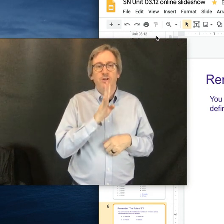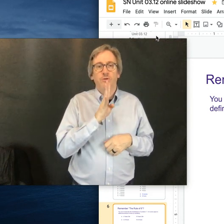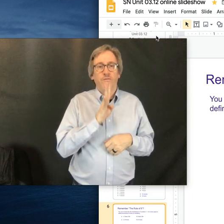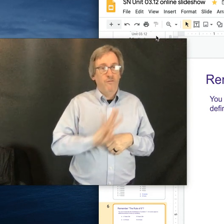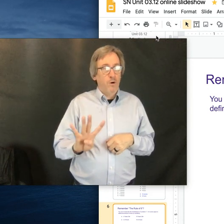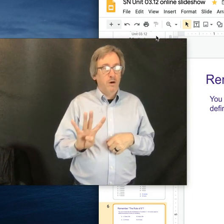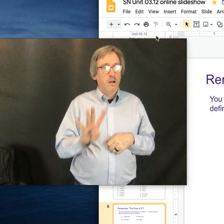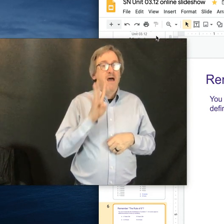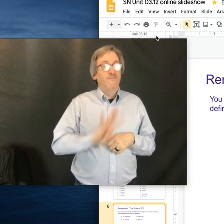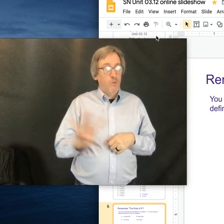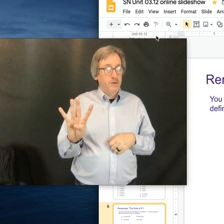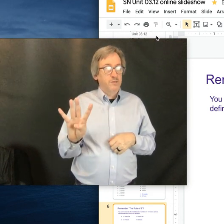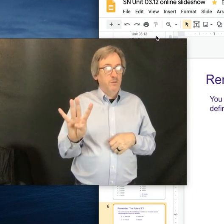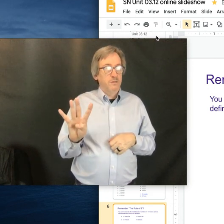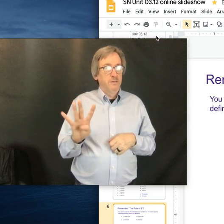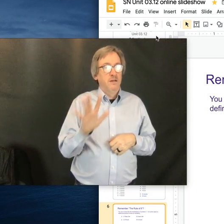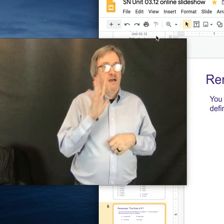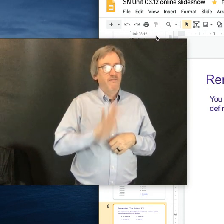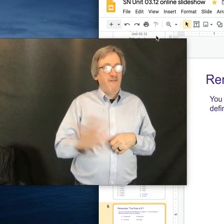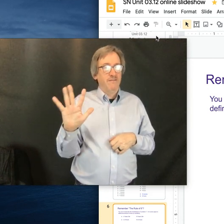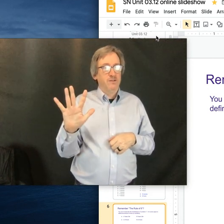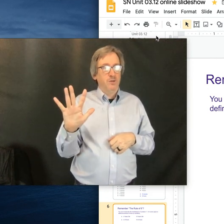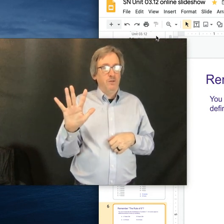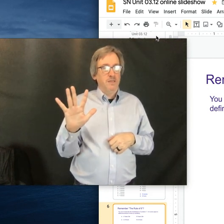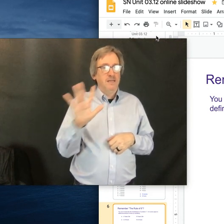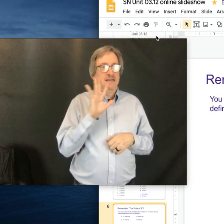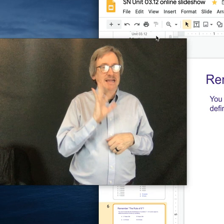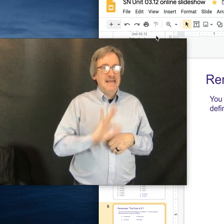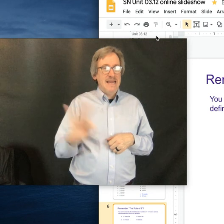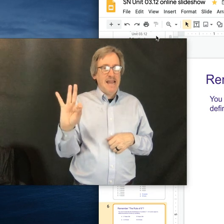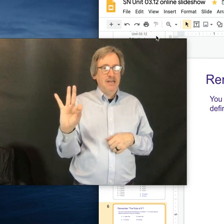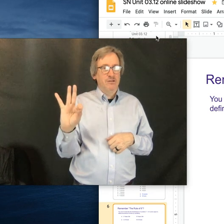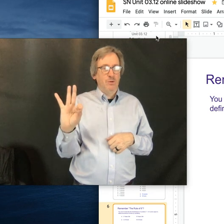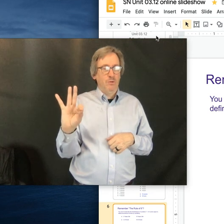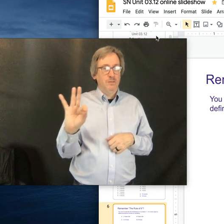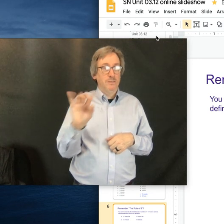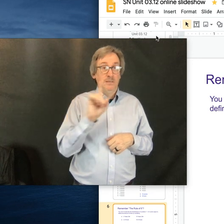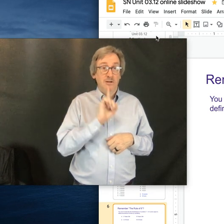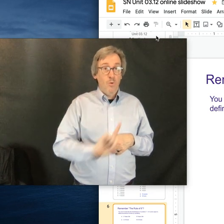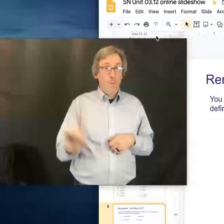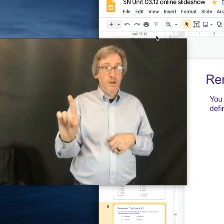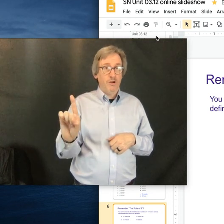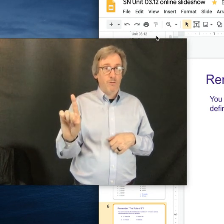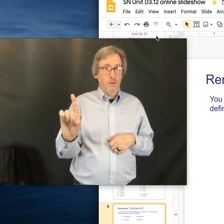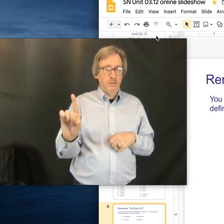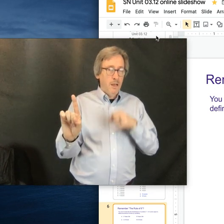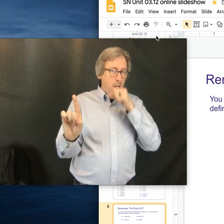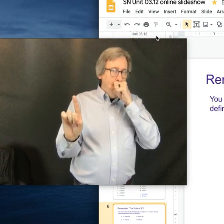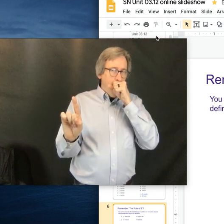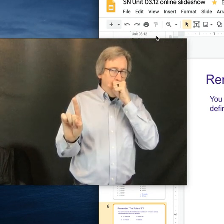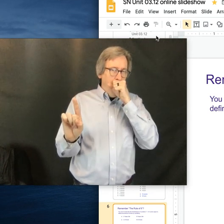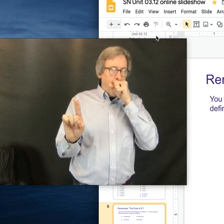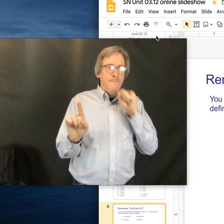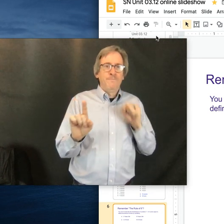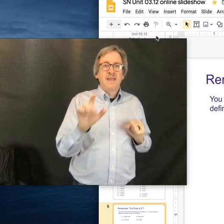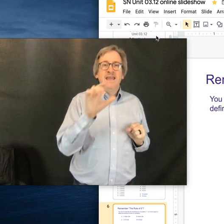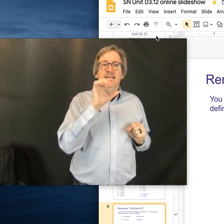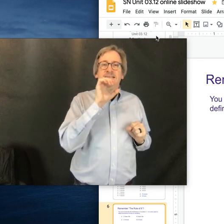you can do 4 years old, 5 years old, 9 years old, 1 year old,